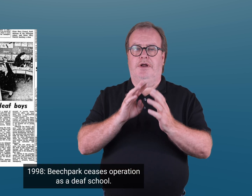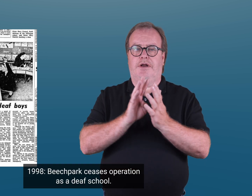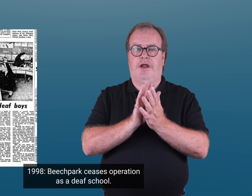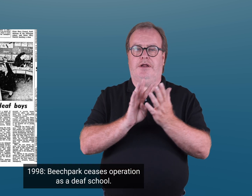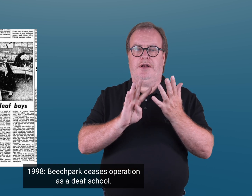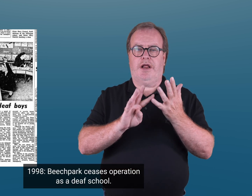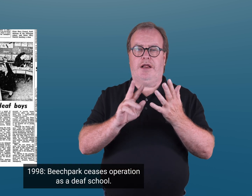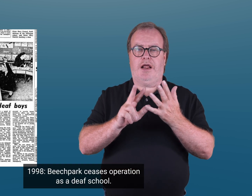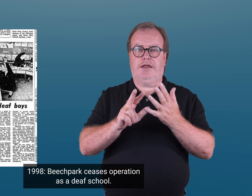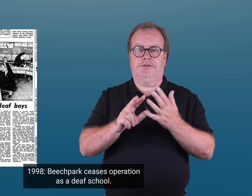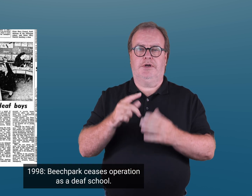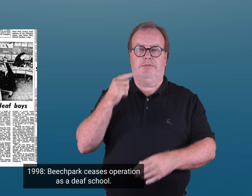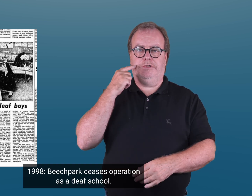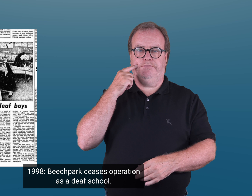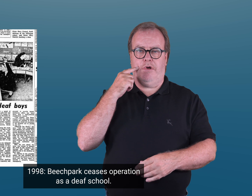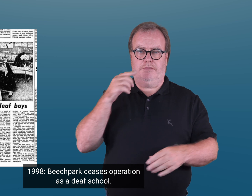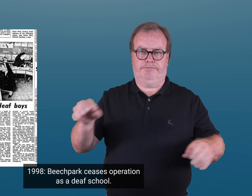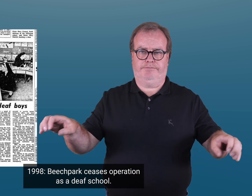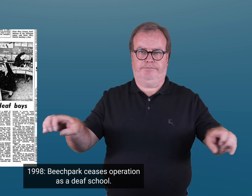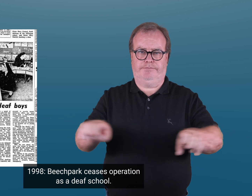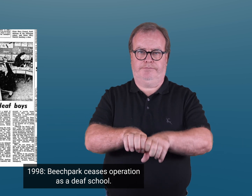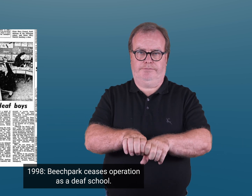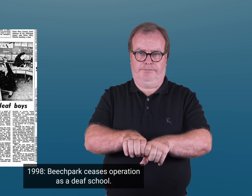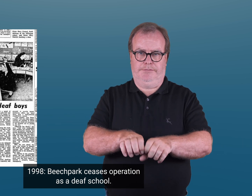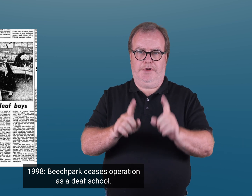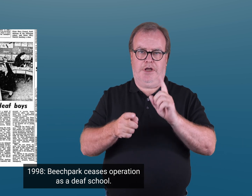1998. Beechpark ceases operation as a deaf school.